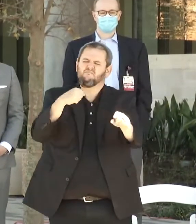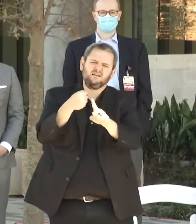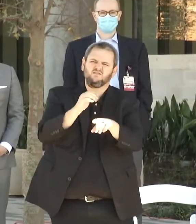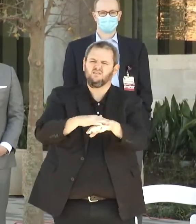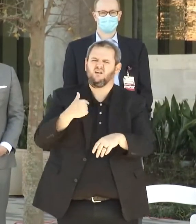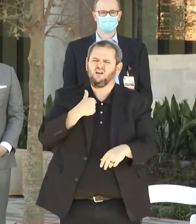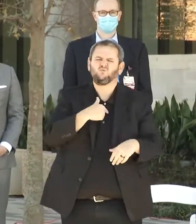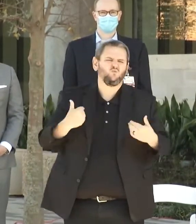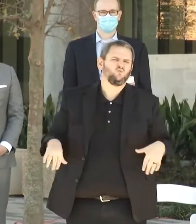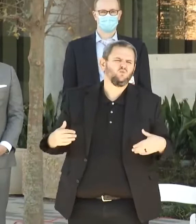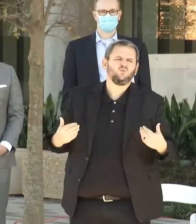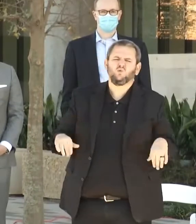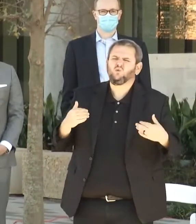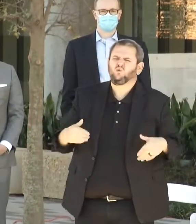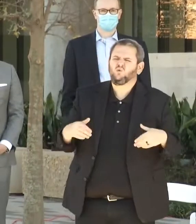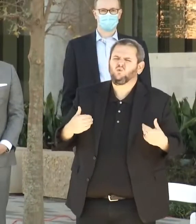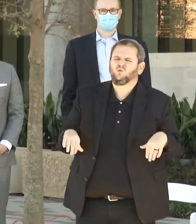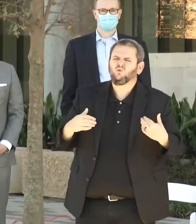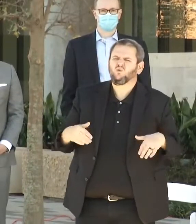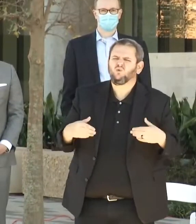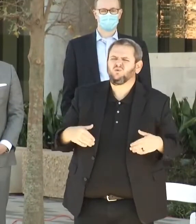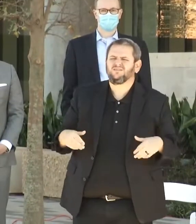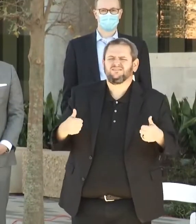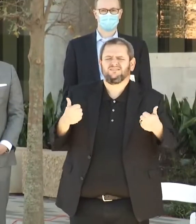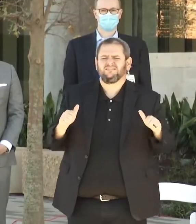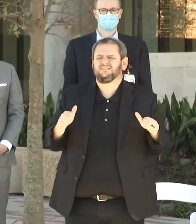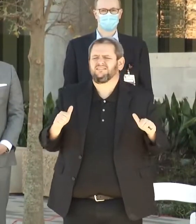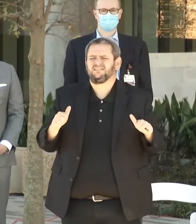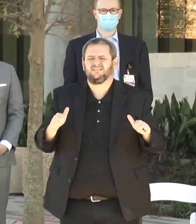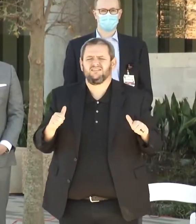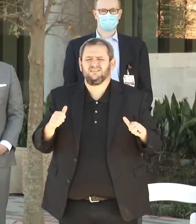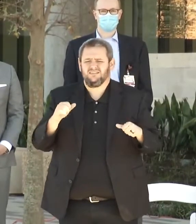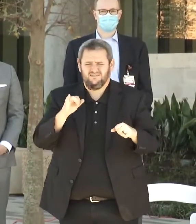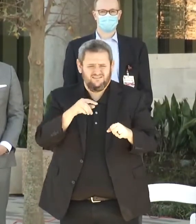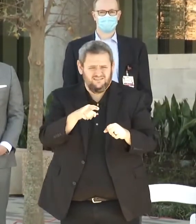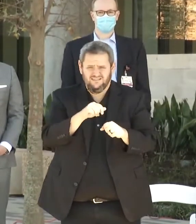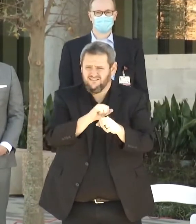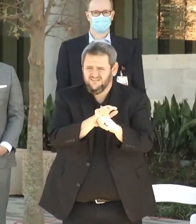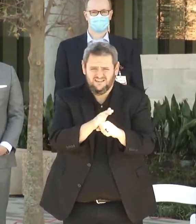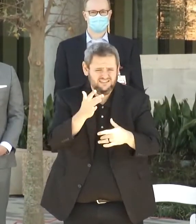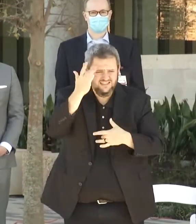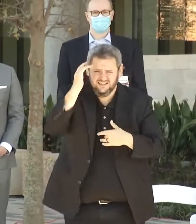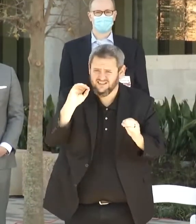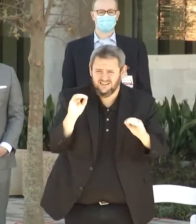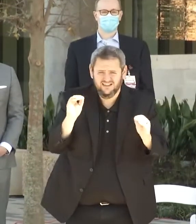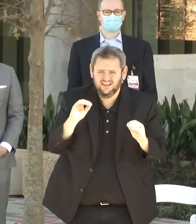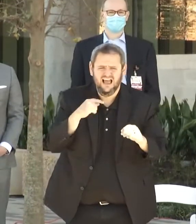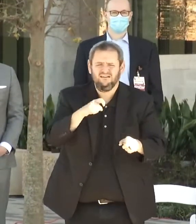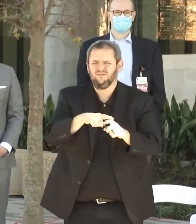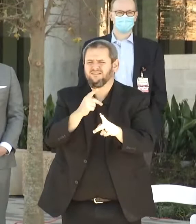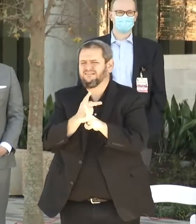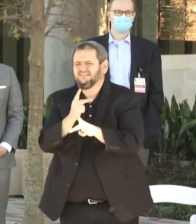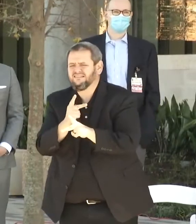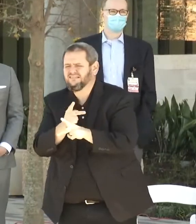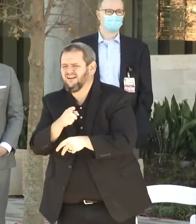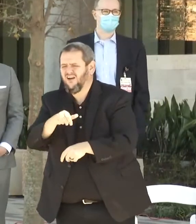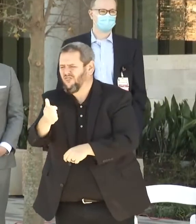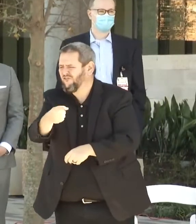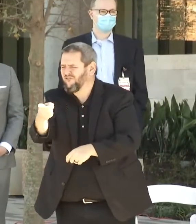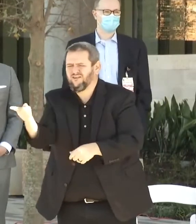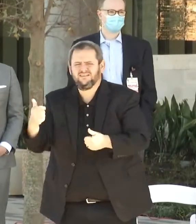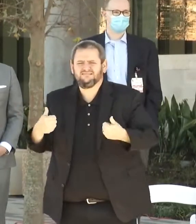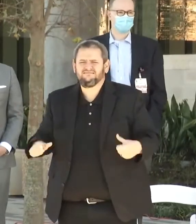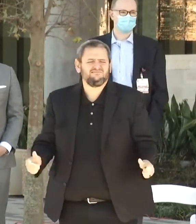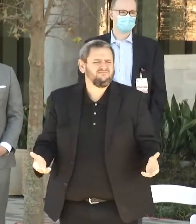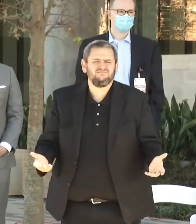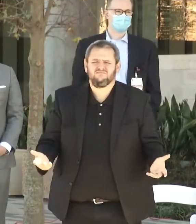we still have an obligation to care for all of those who need our medical care, whether they be COVID-related or not. We are all actively looking